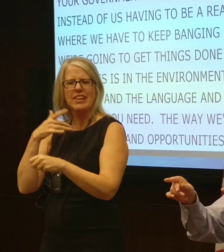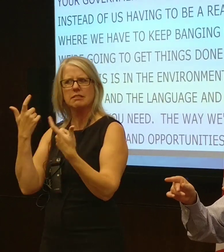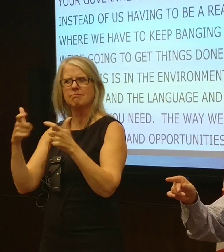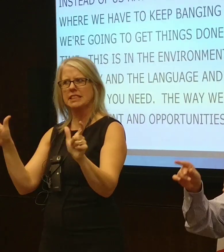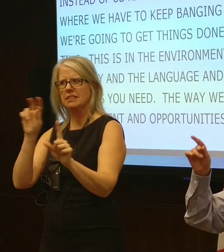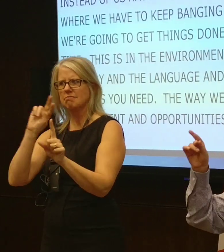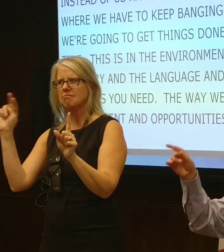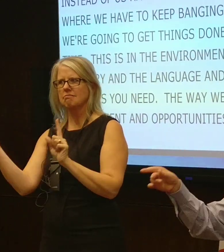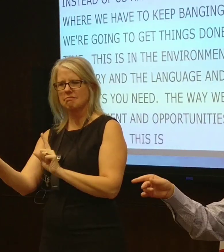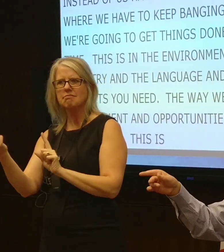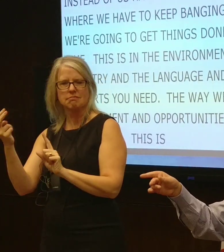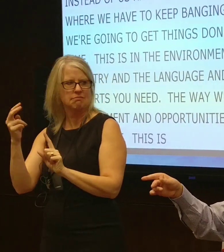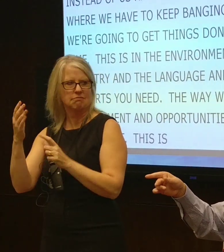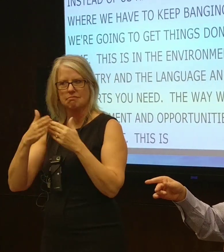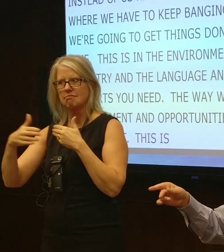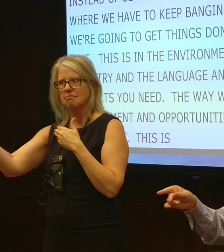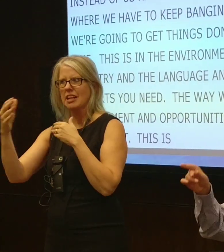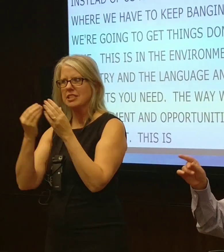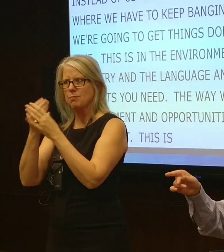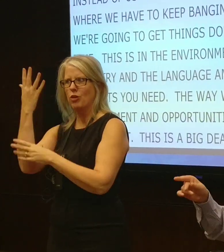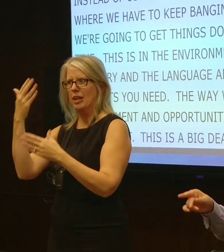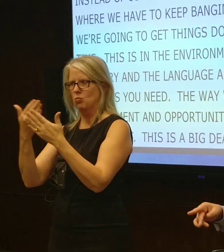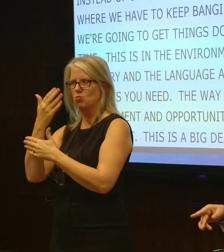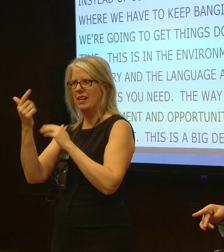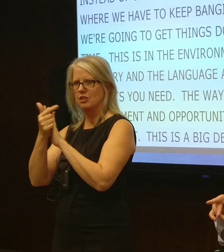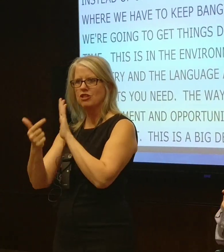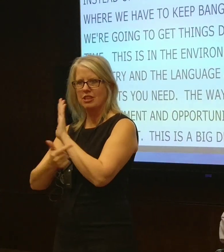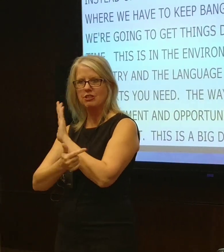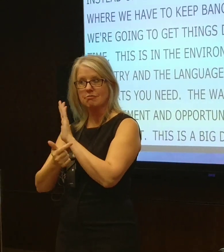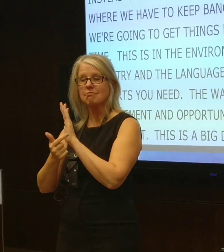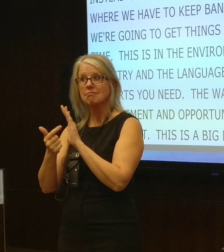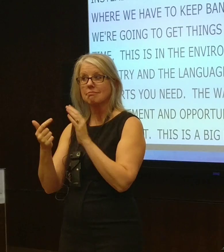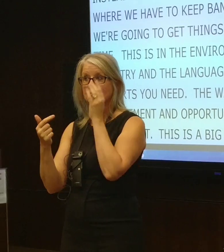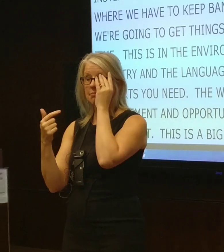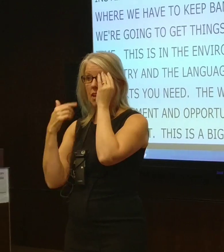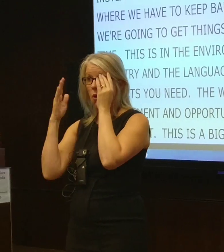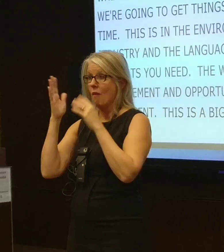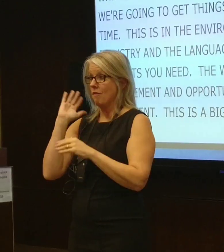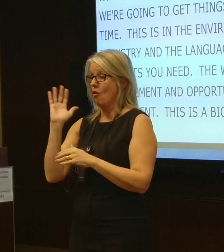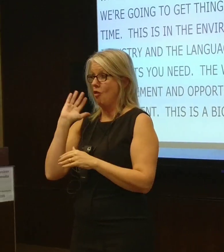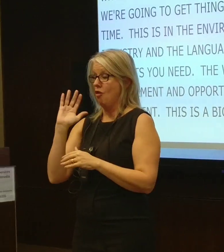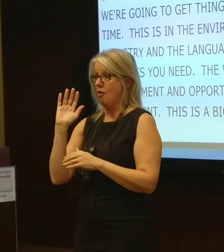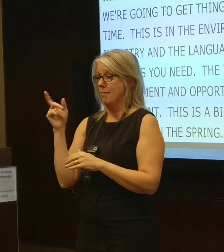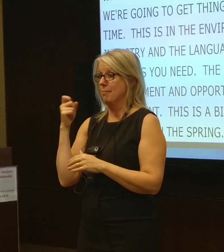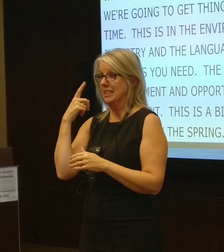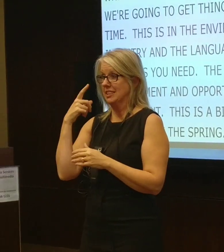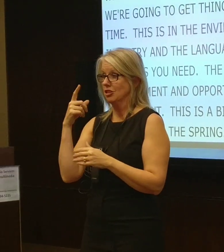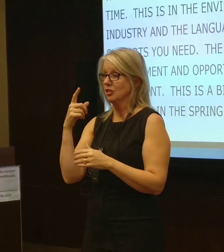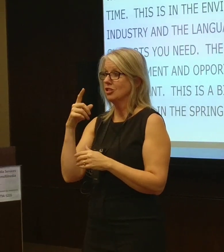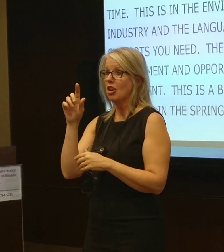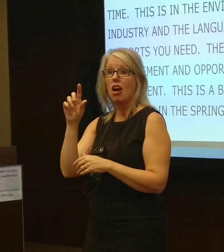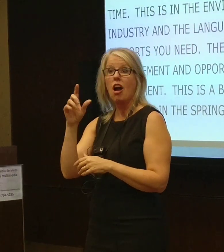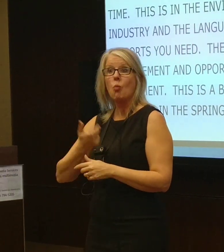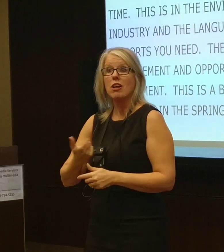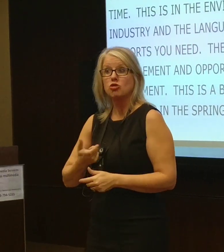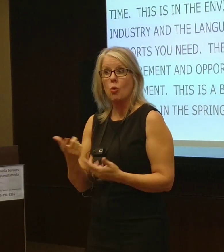going to be coming out with here in the spring. And I know Is former Minister Carla Qualtro here